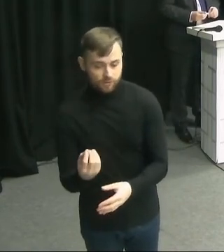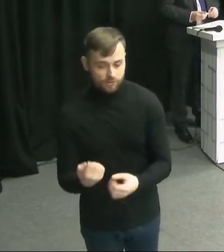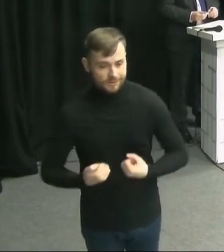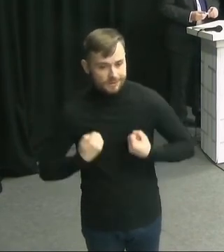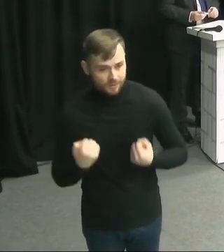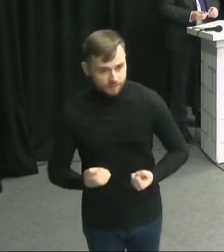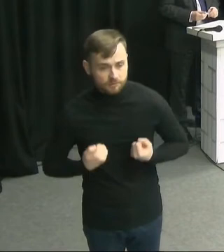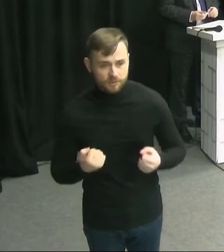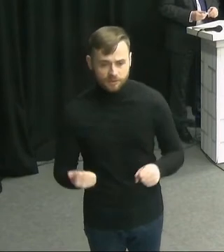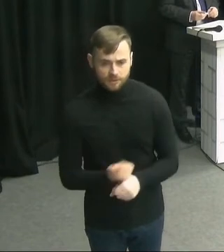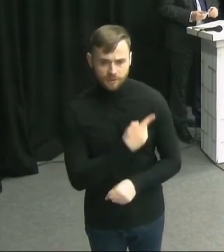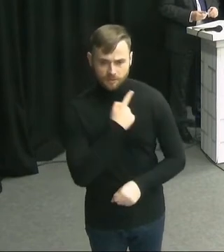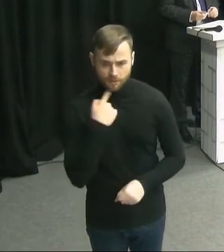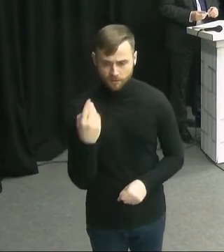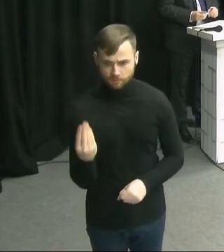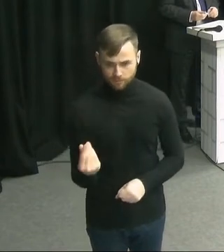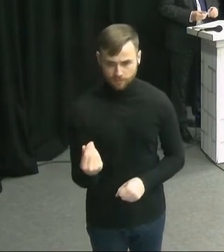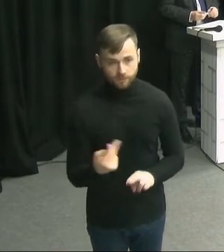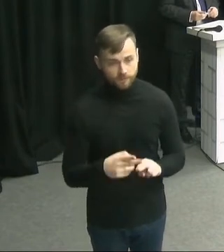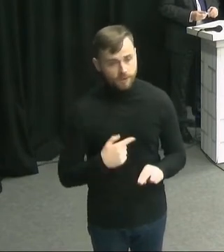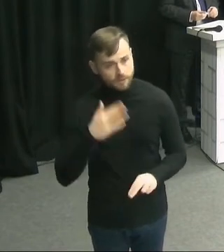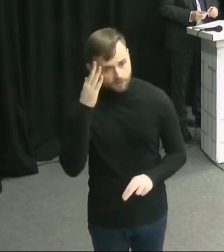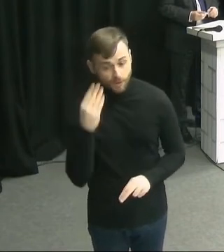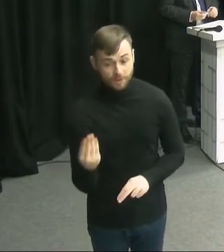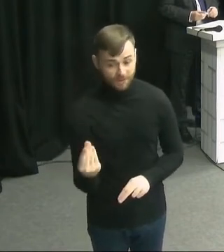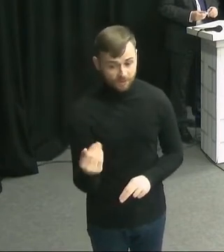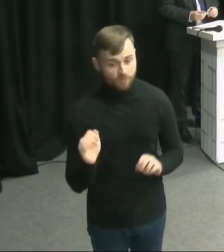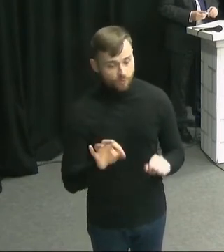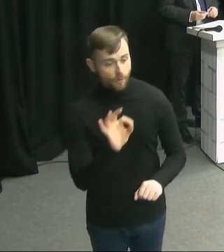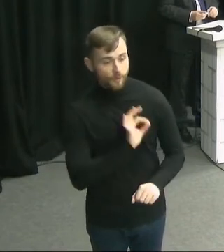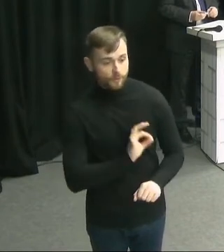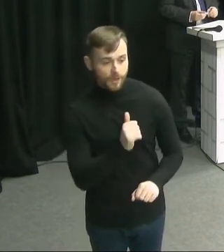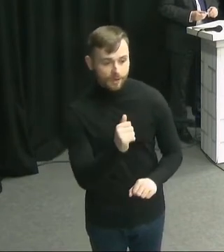support that they would be affordable, accessible, but we cannot